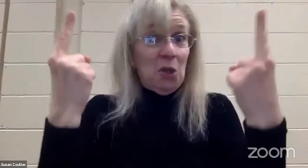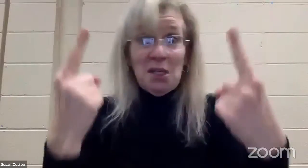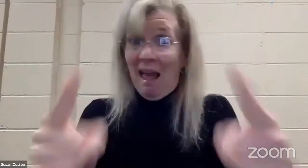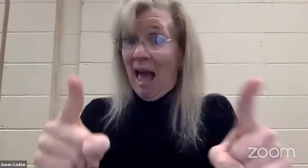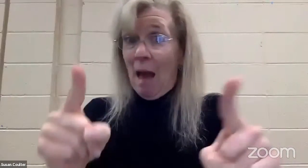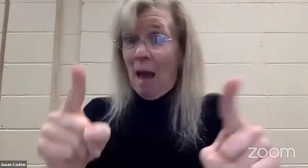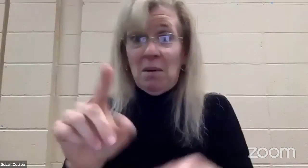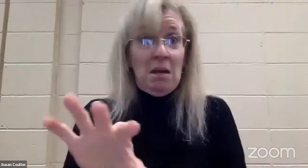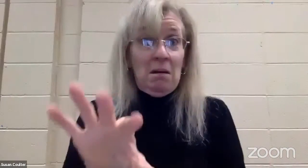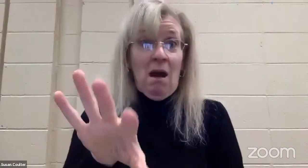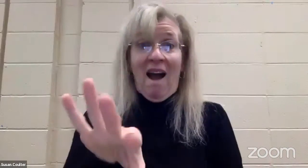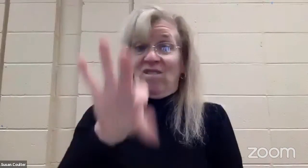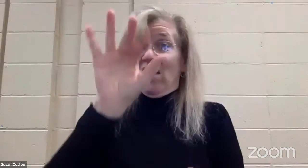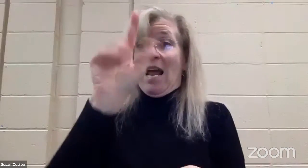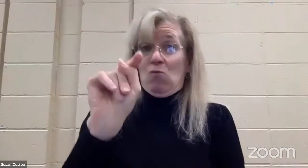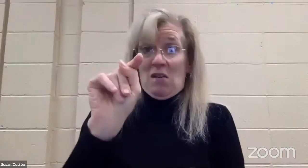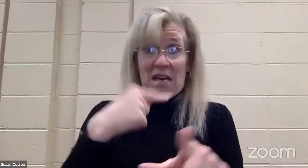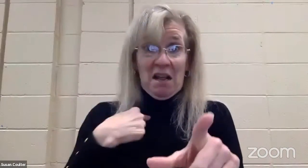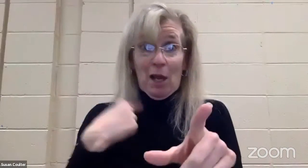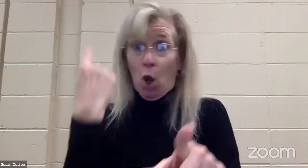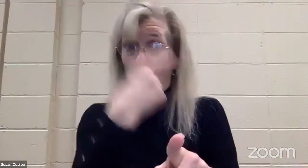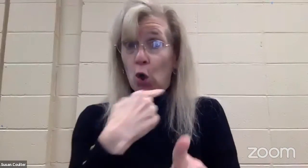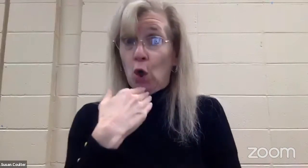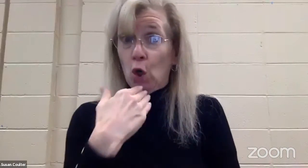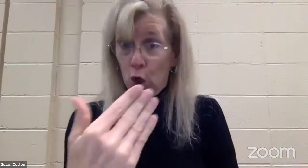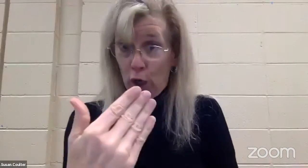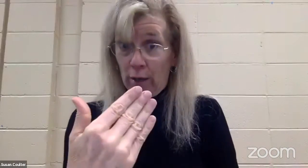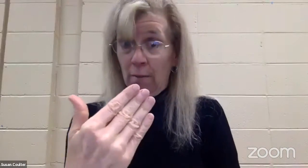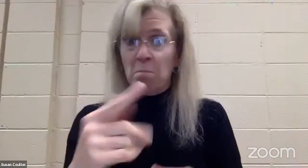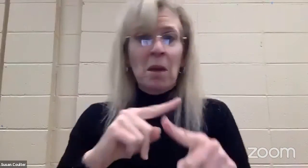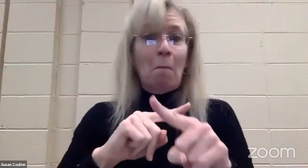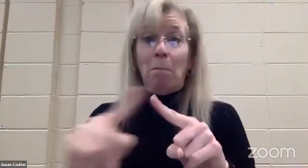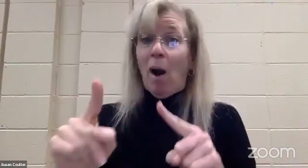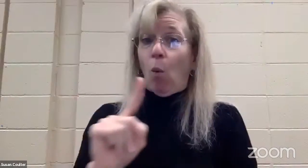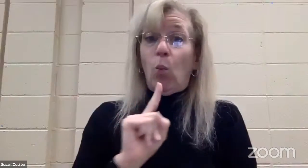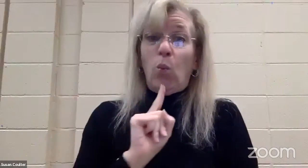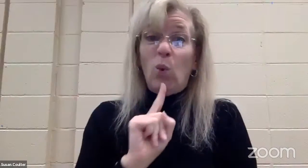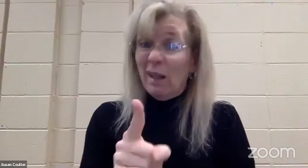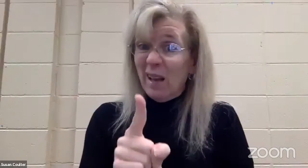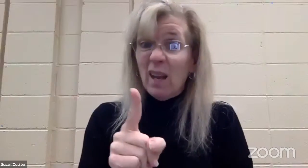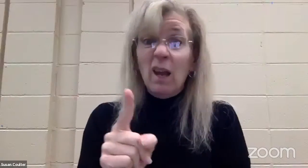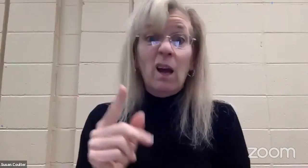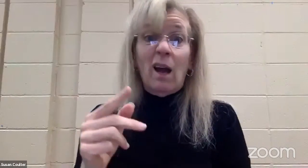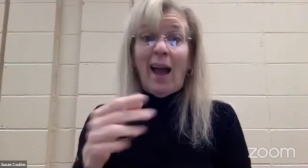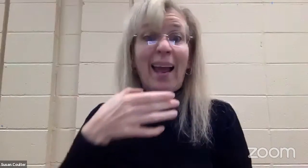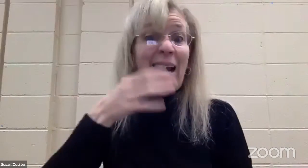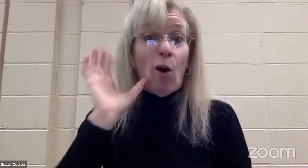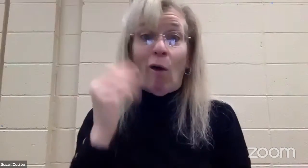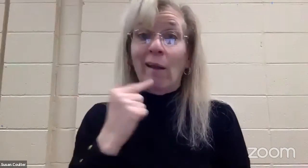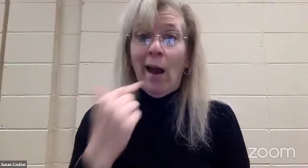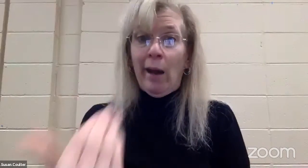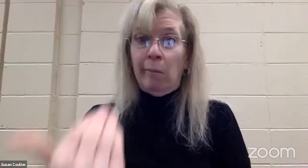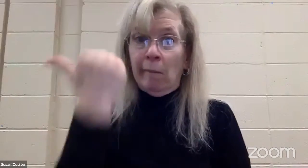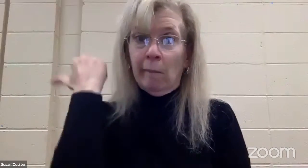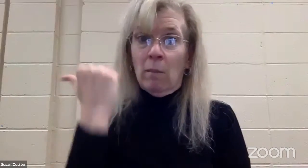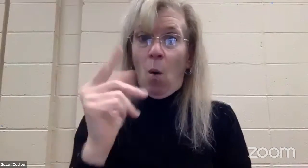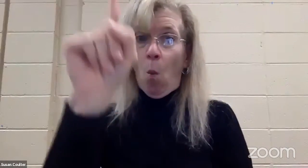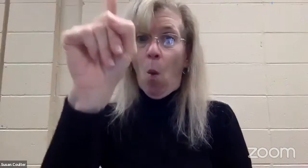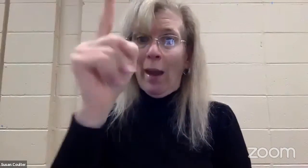vegan just happened. I found it looked good, but really, I